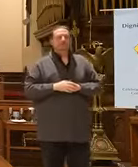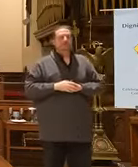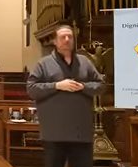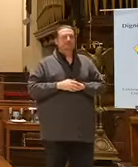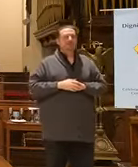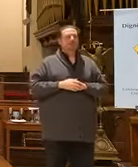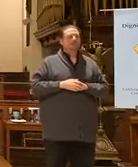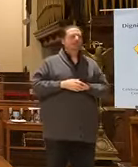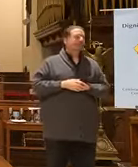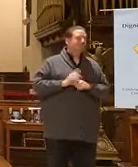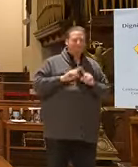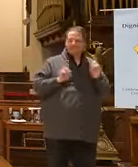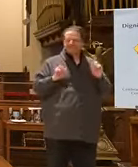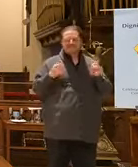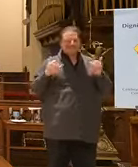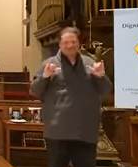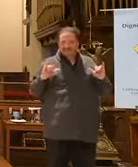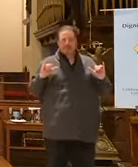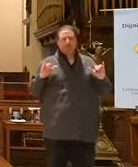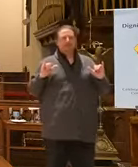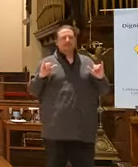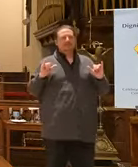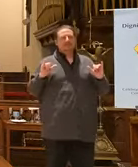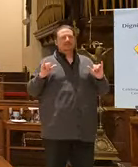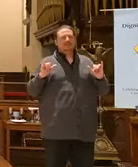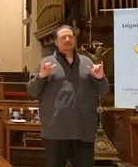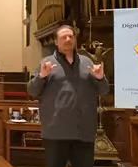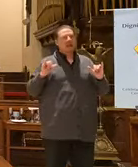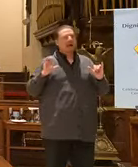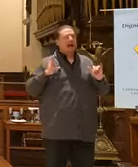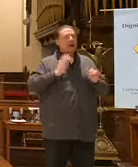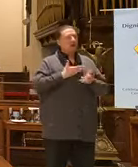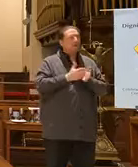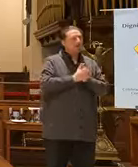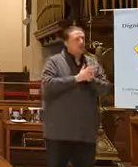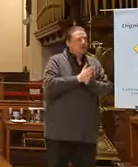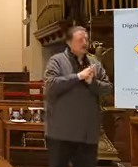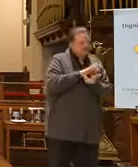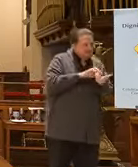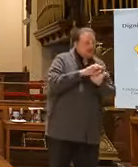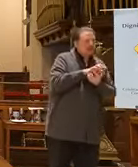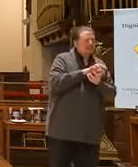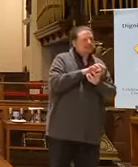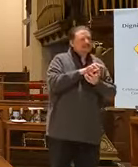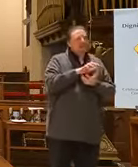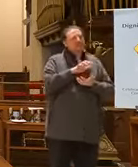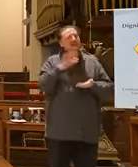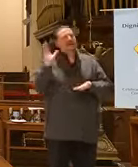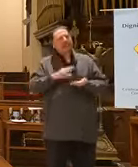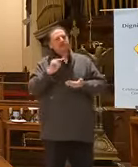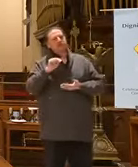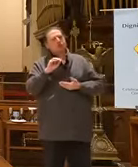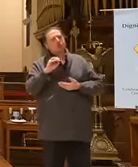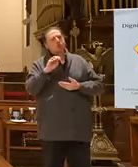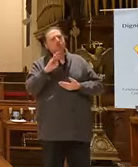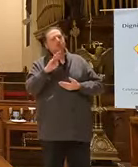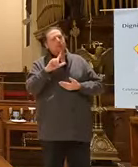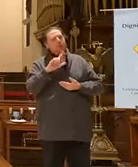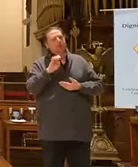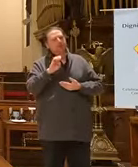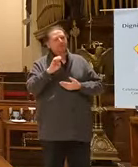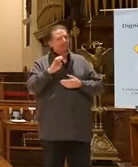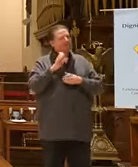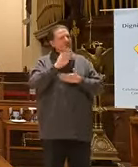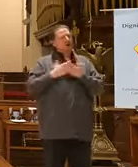And yet, though our motives are always mixed and our less noble side takes over all too